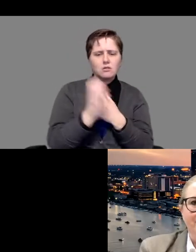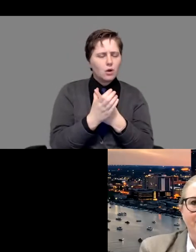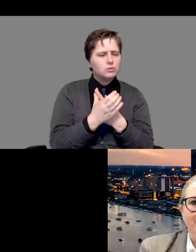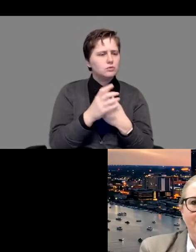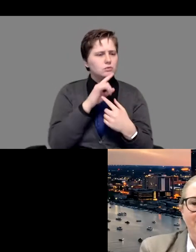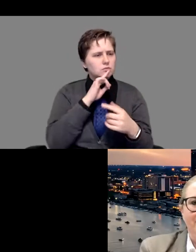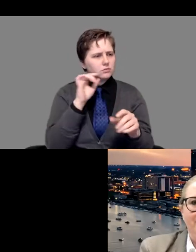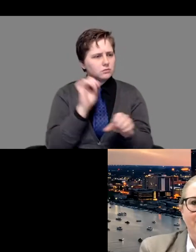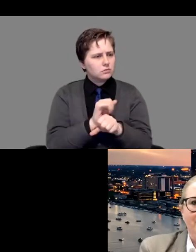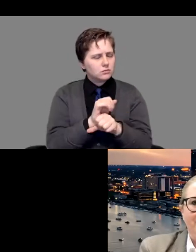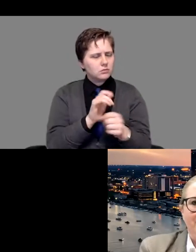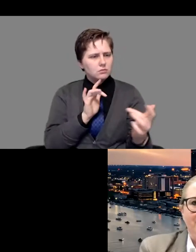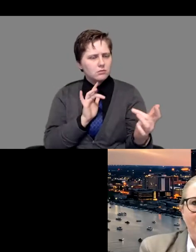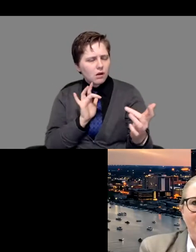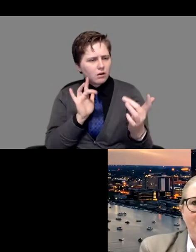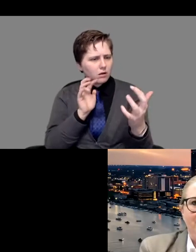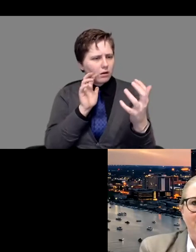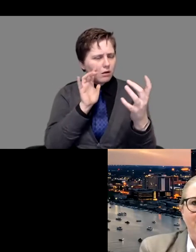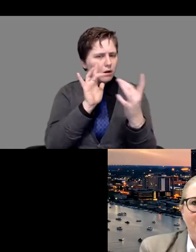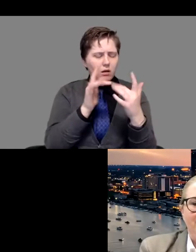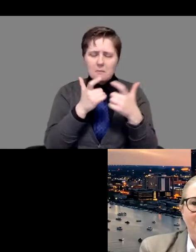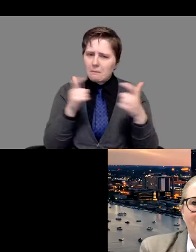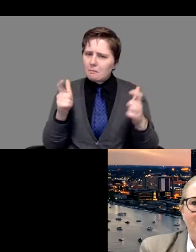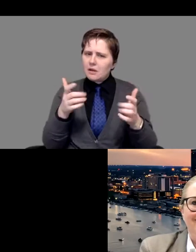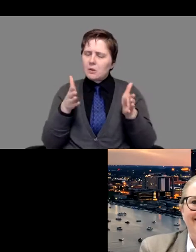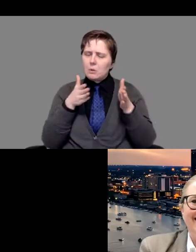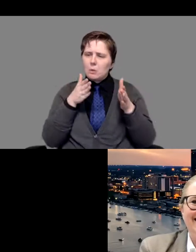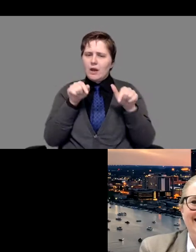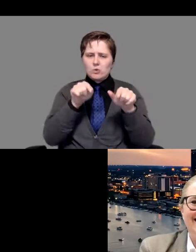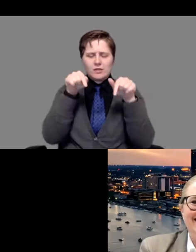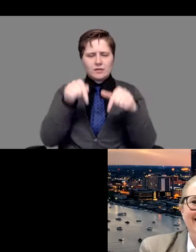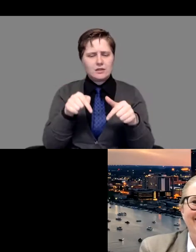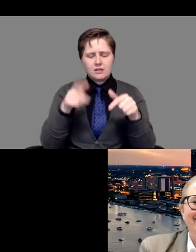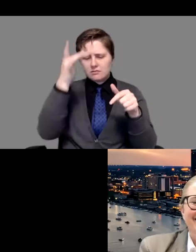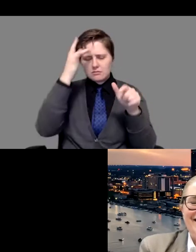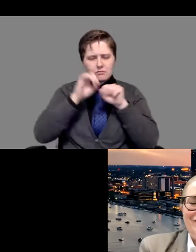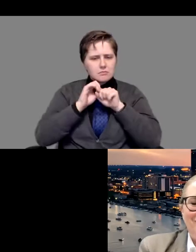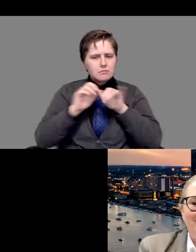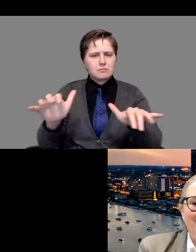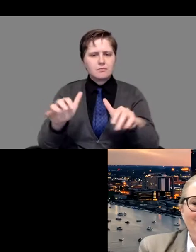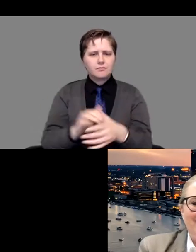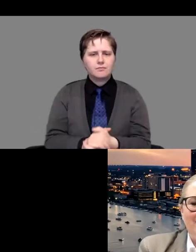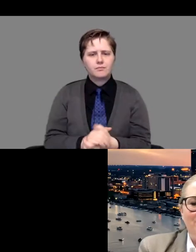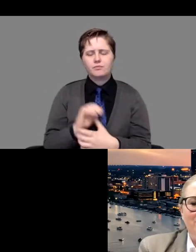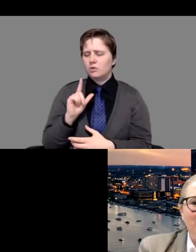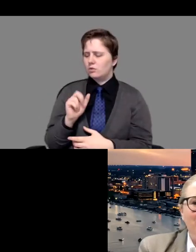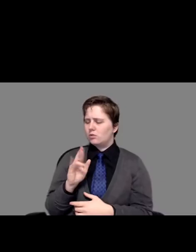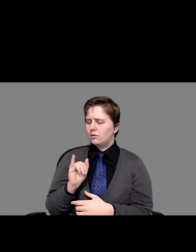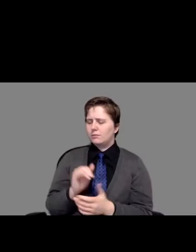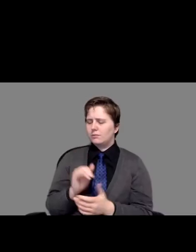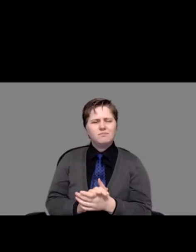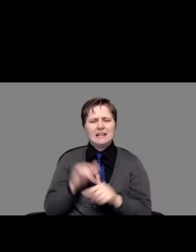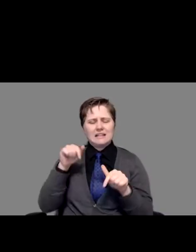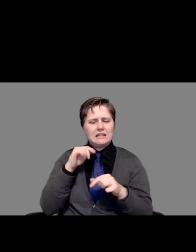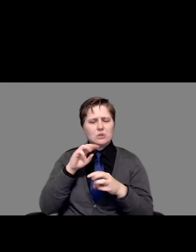has reached out in a big way during this epidemic. You know, this change in our world